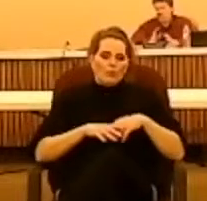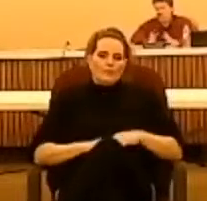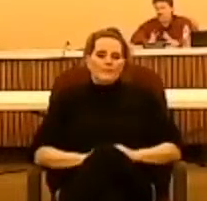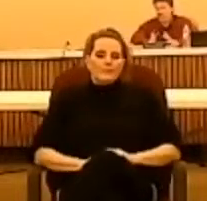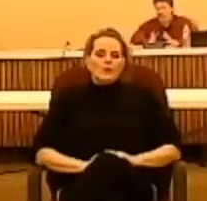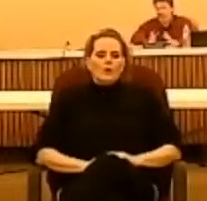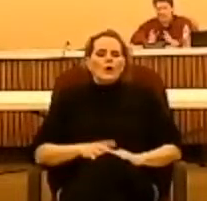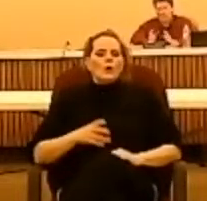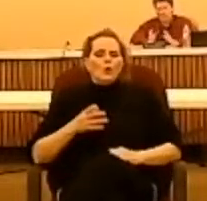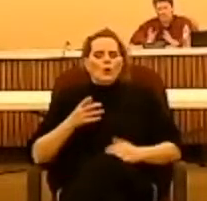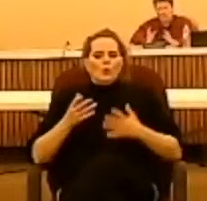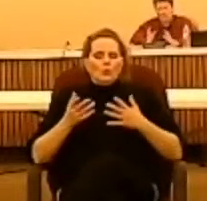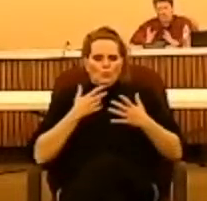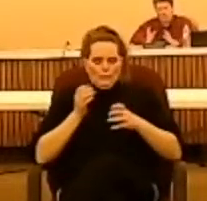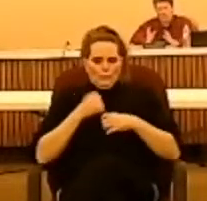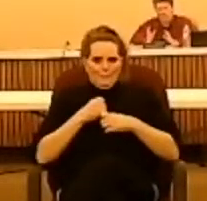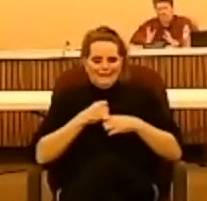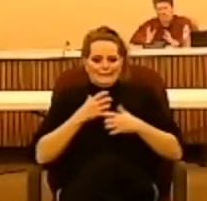HCA compliant